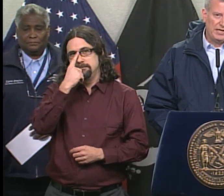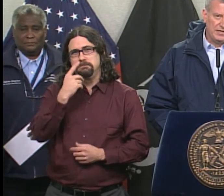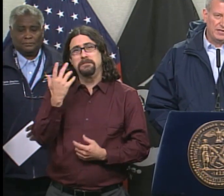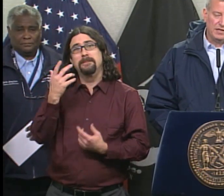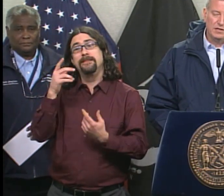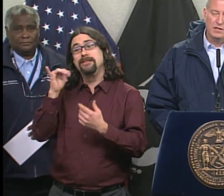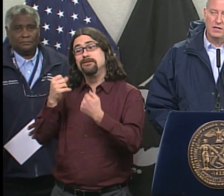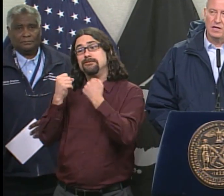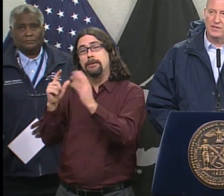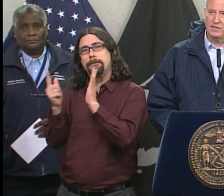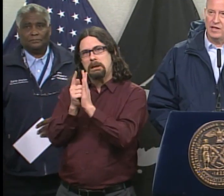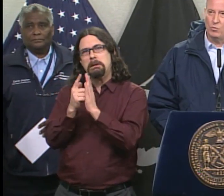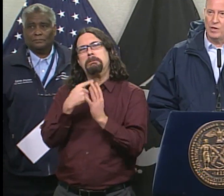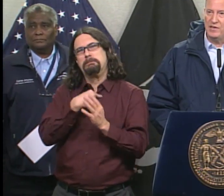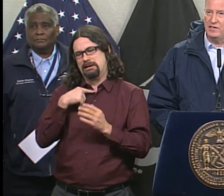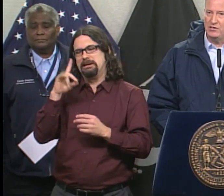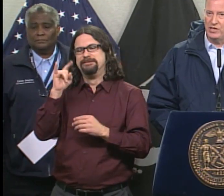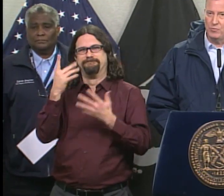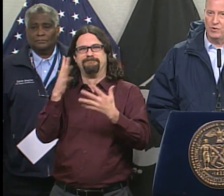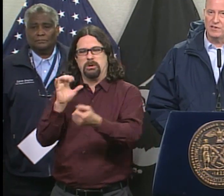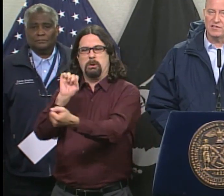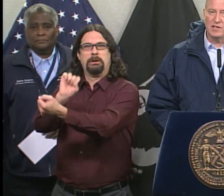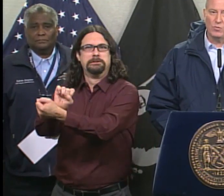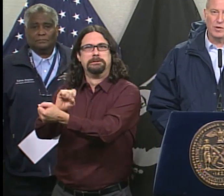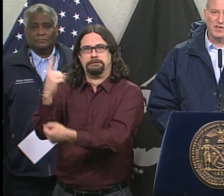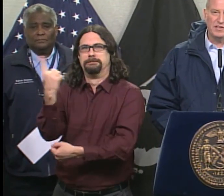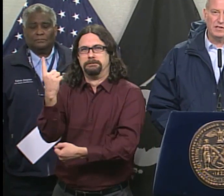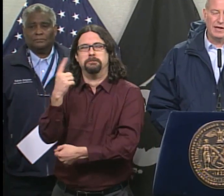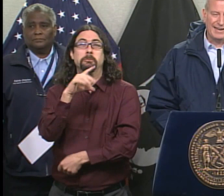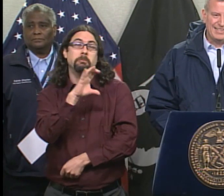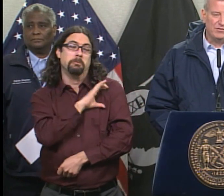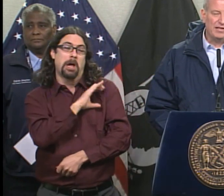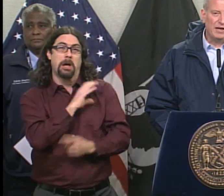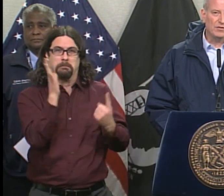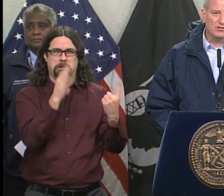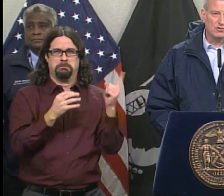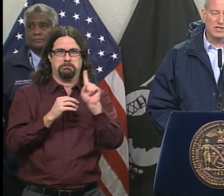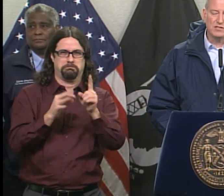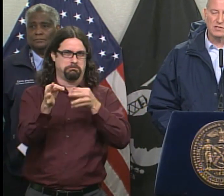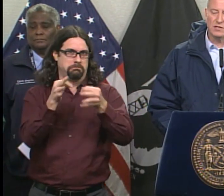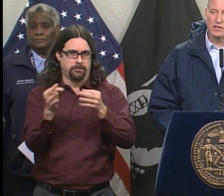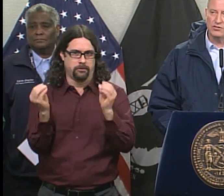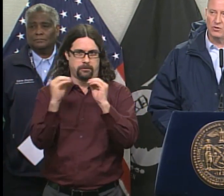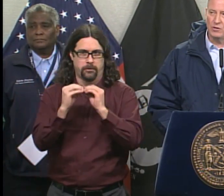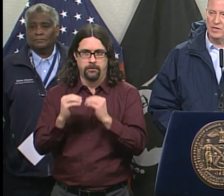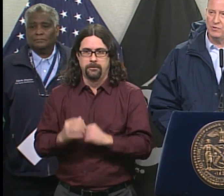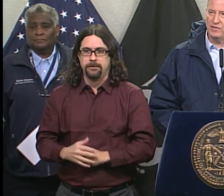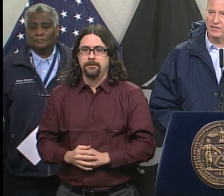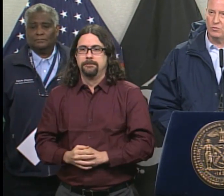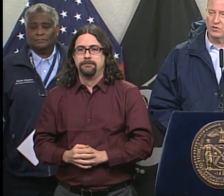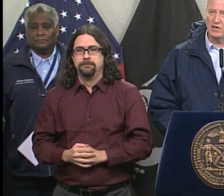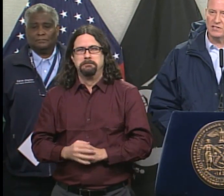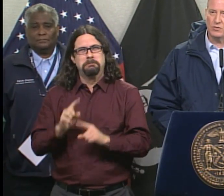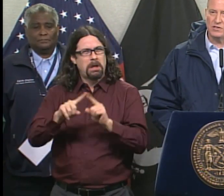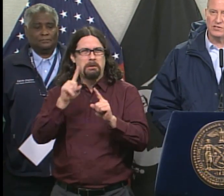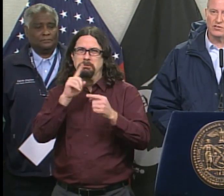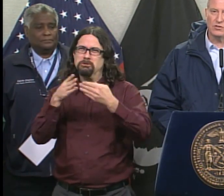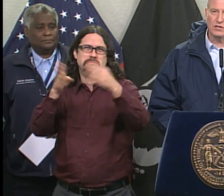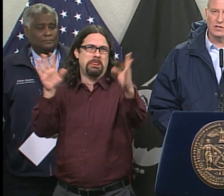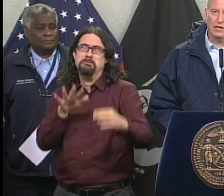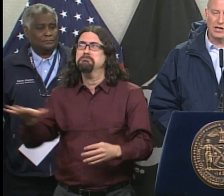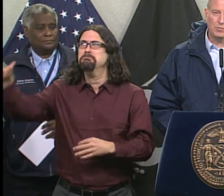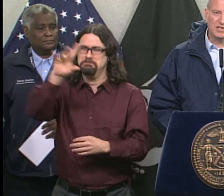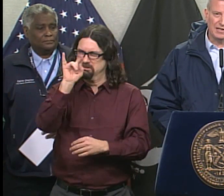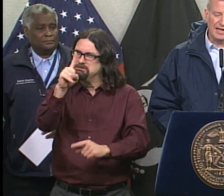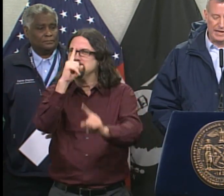people heeded it. I think the NYPD checkpoints and the NYPD activity out in the streets showing people that there were consequences